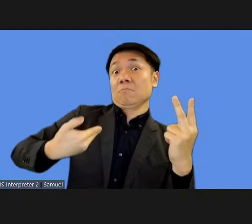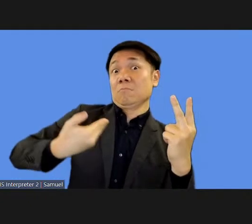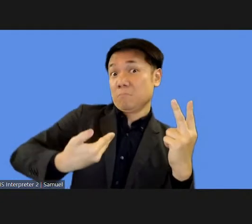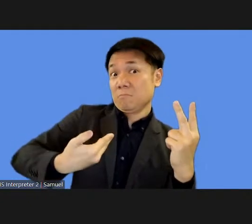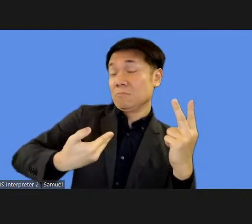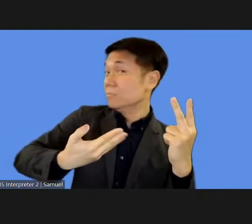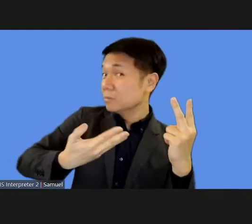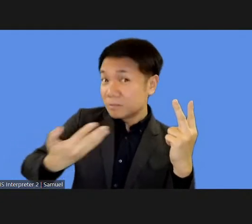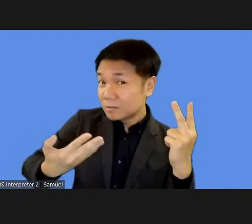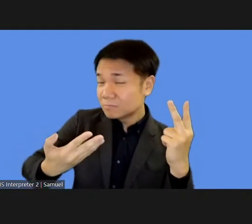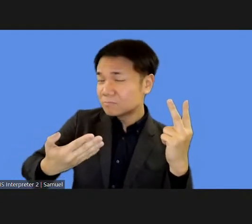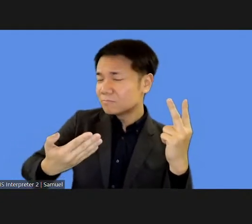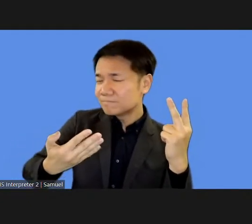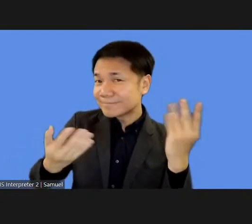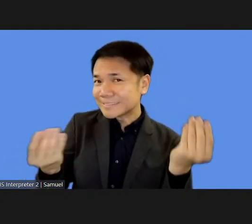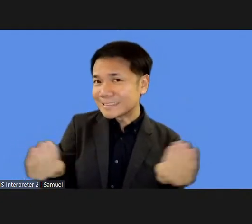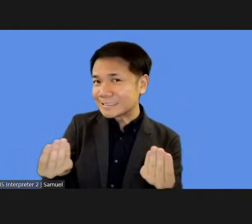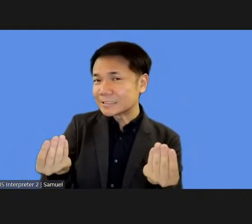So